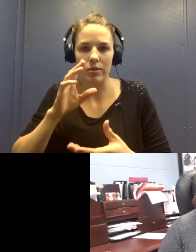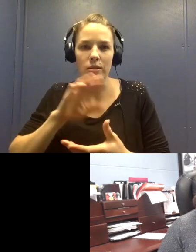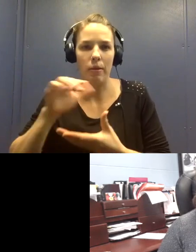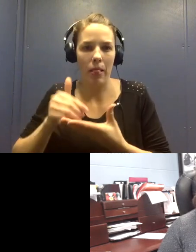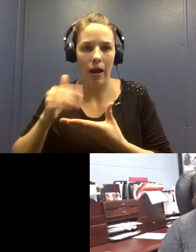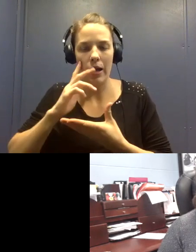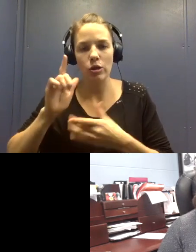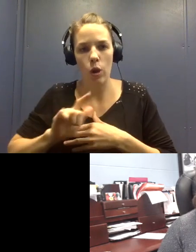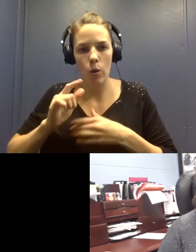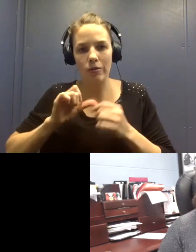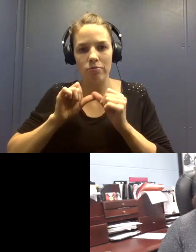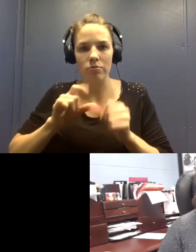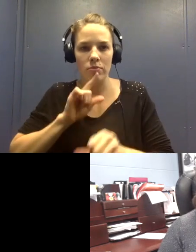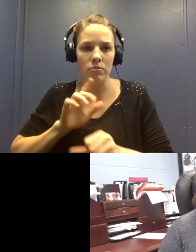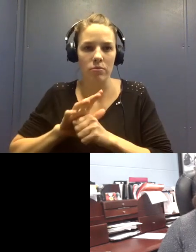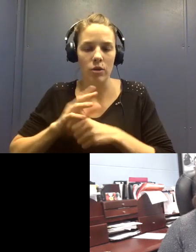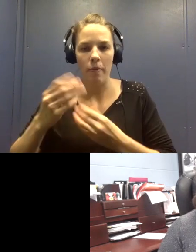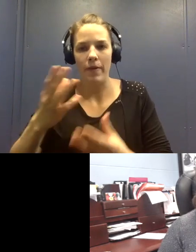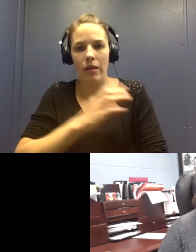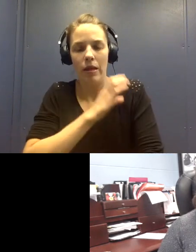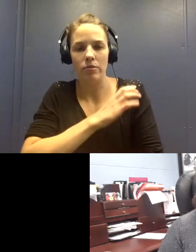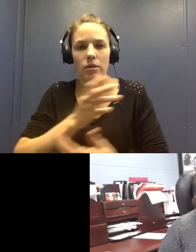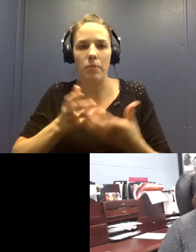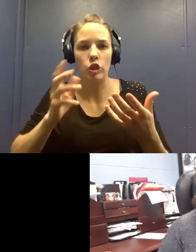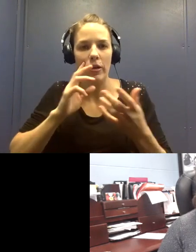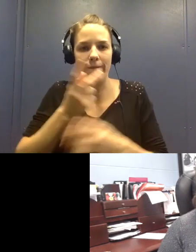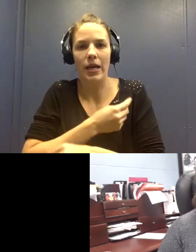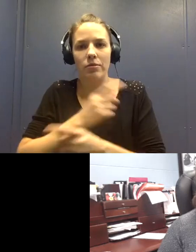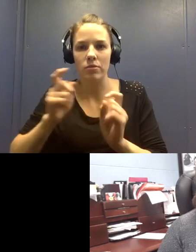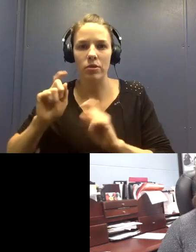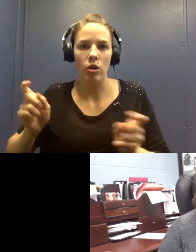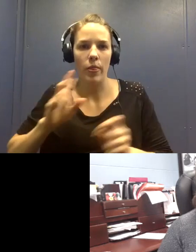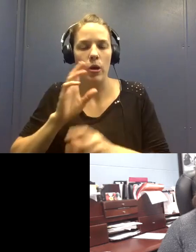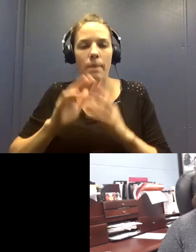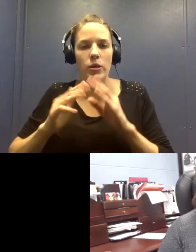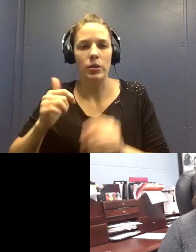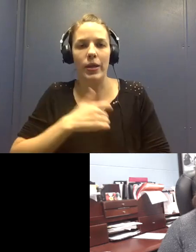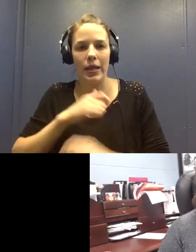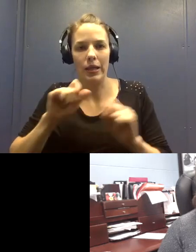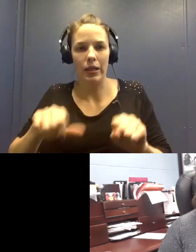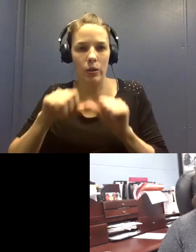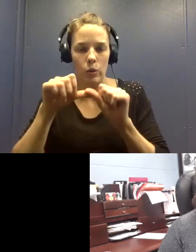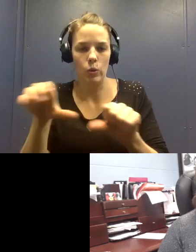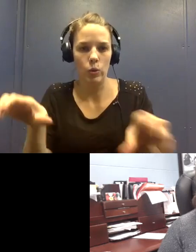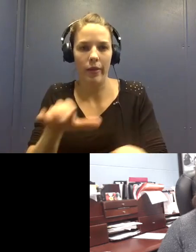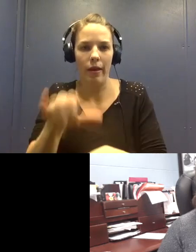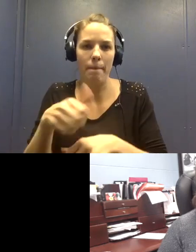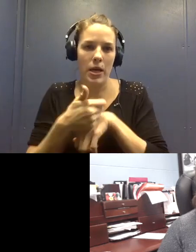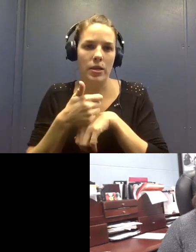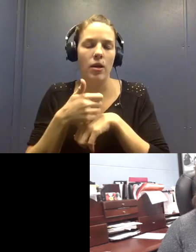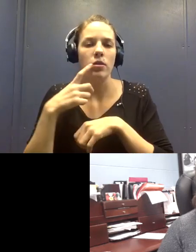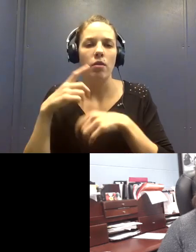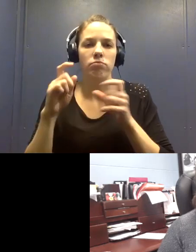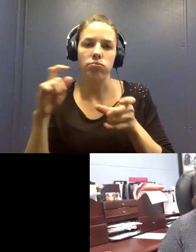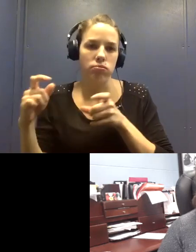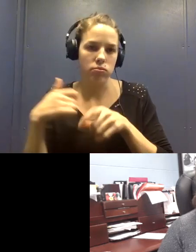to continuing to provide clinics to get as much vaccine out into the community as we can, and we will continue doing that based on the allocations